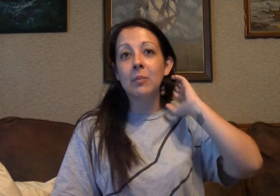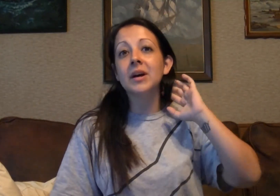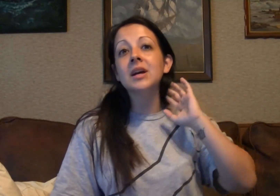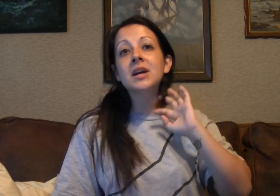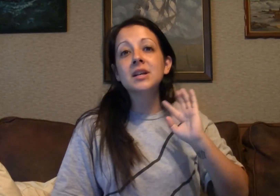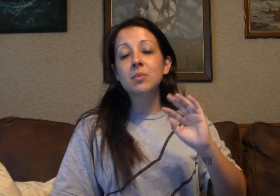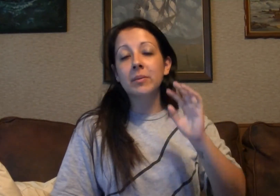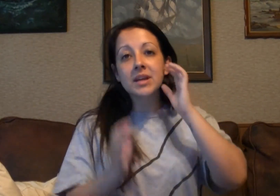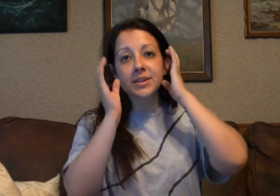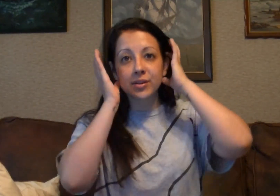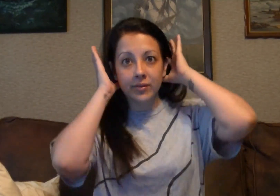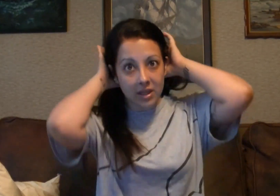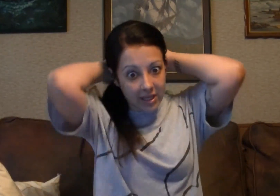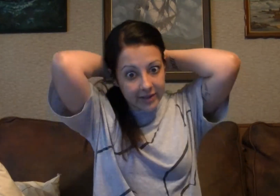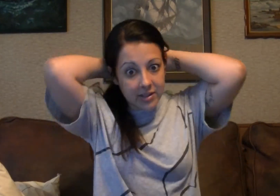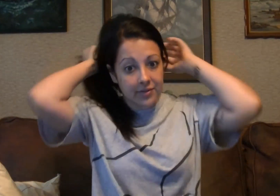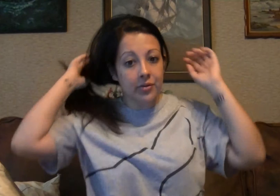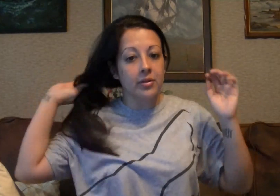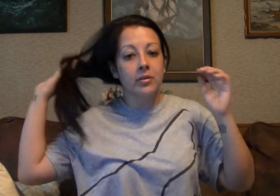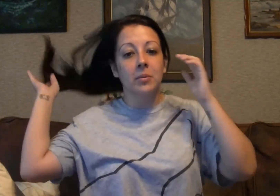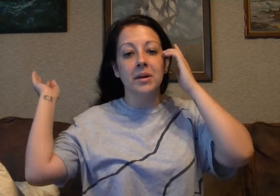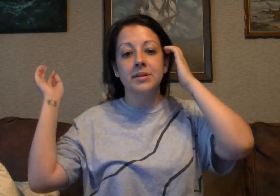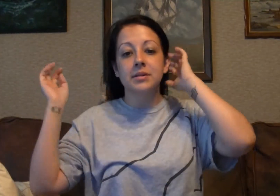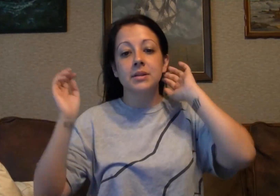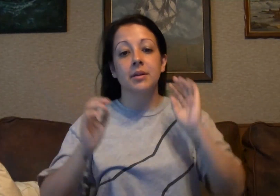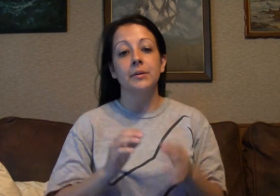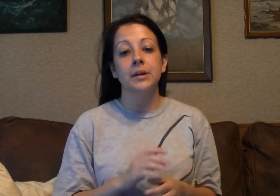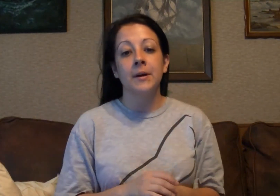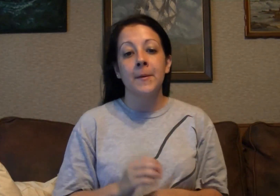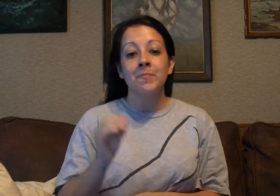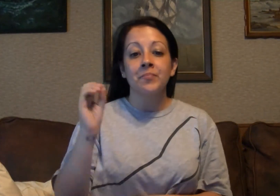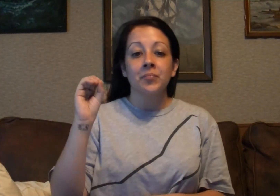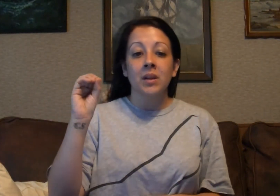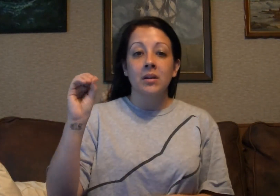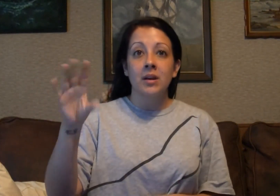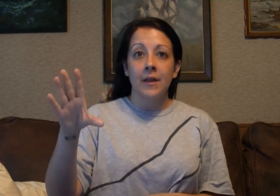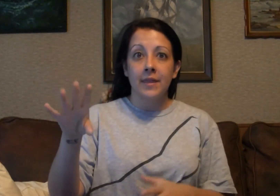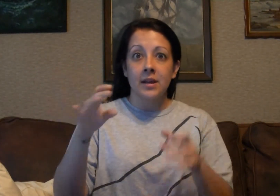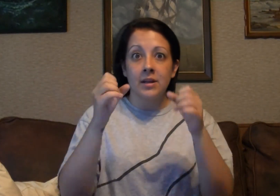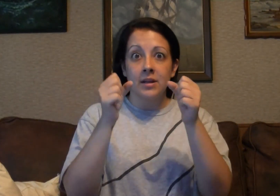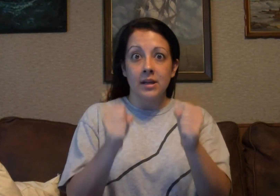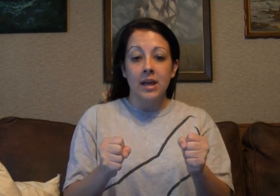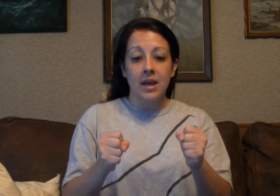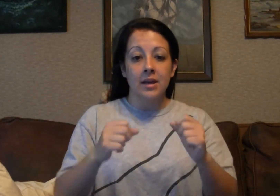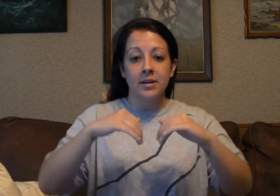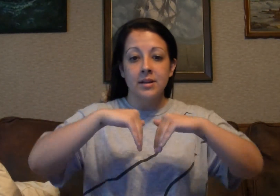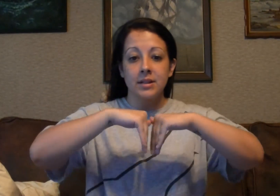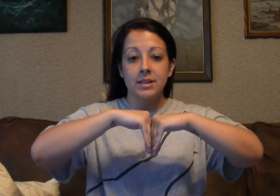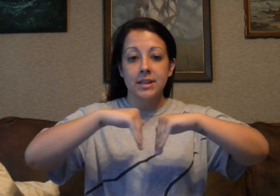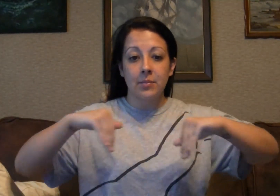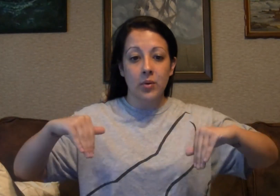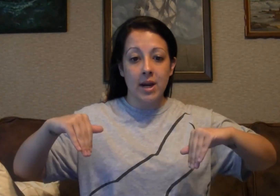but it's probably easier for the kids to learn a little bit. So nothing can